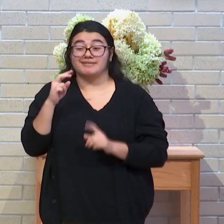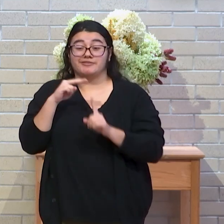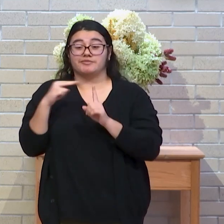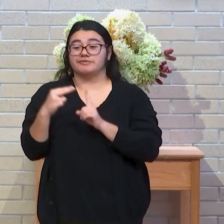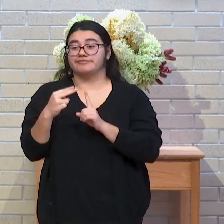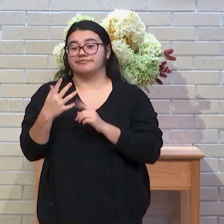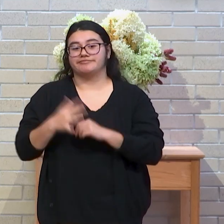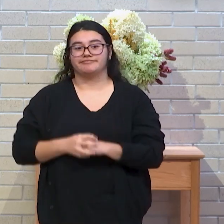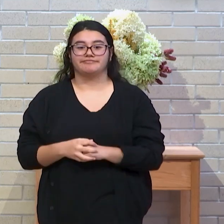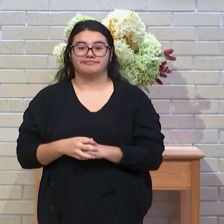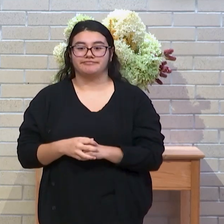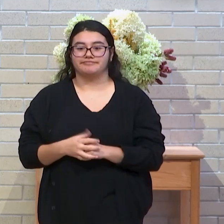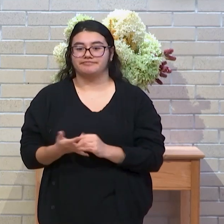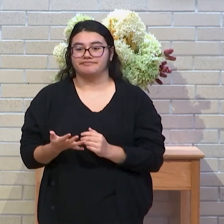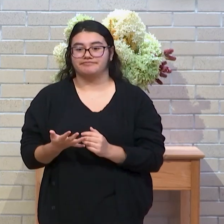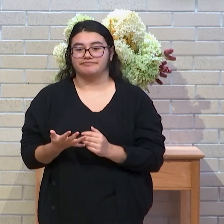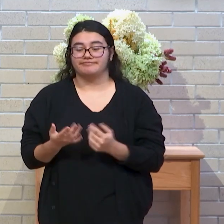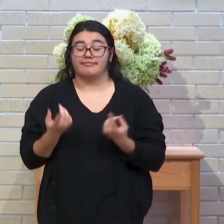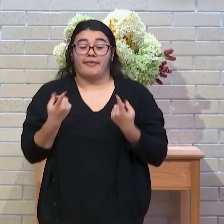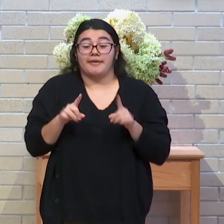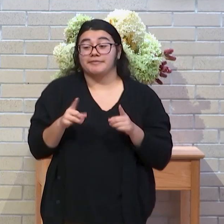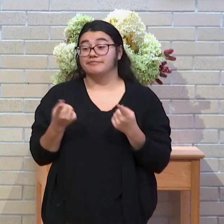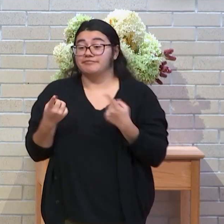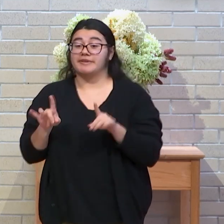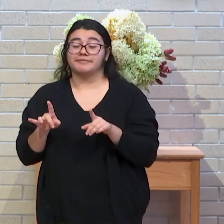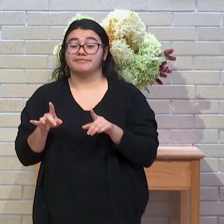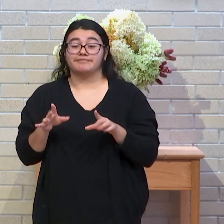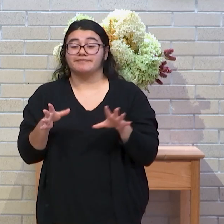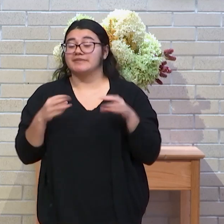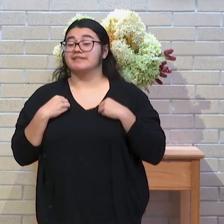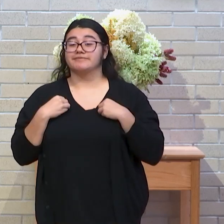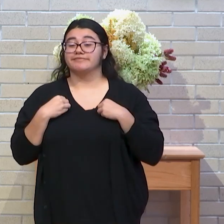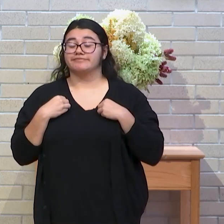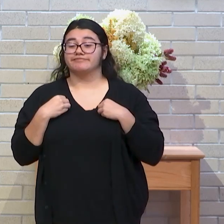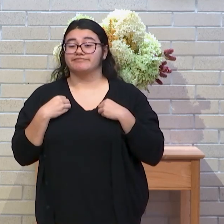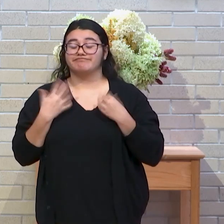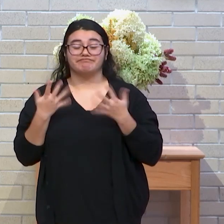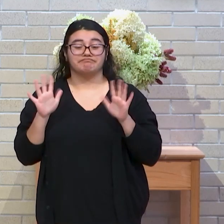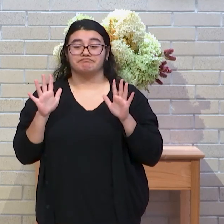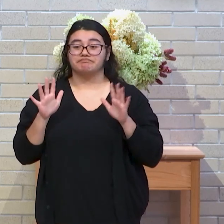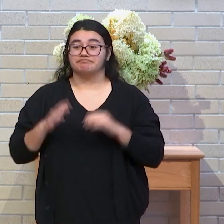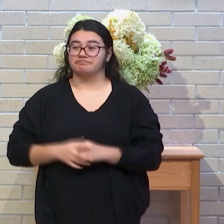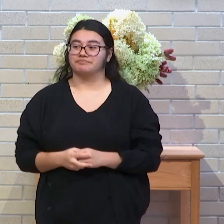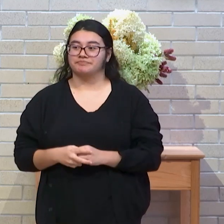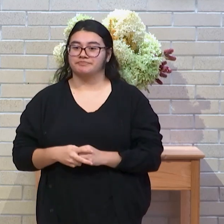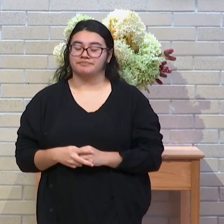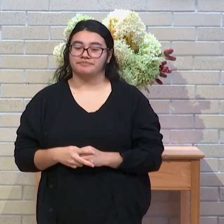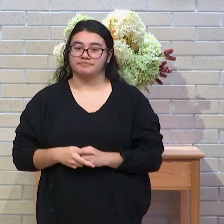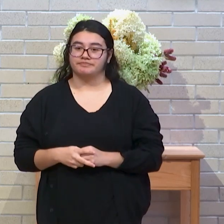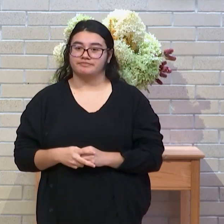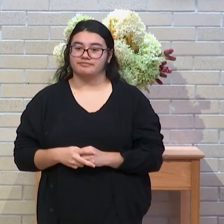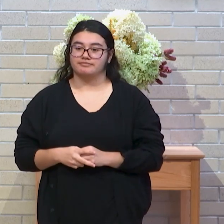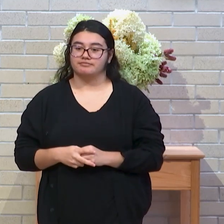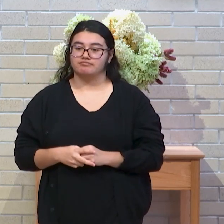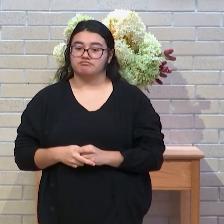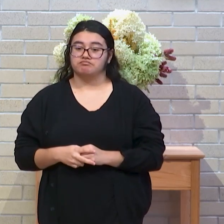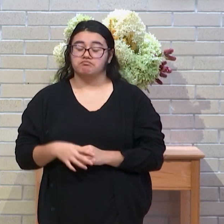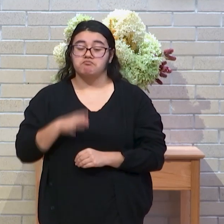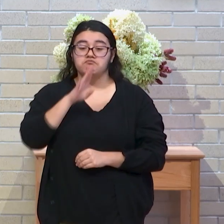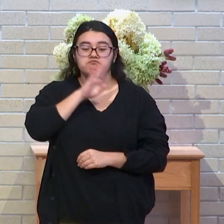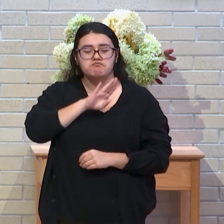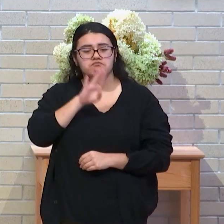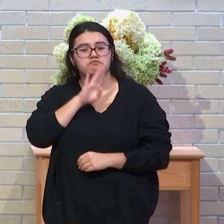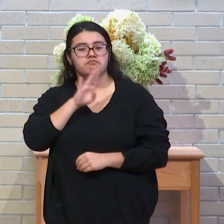SST, the more your outlook starts to switch to just letting things go and taking time to be proud of the things you've accomplished rather than be frustrated at the things you can't